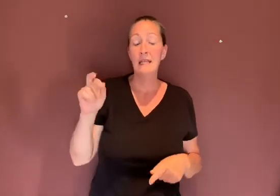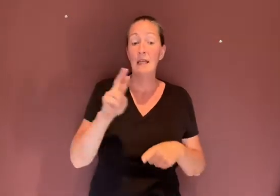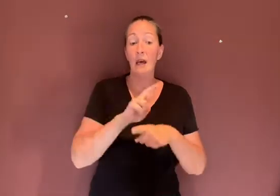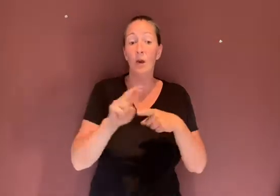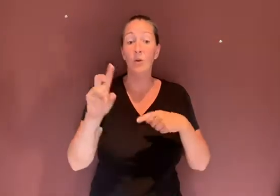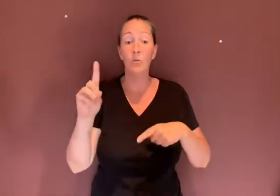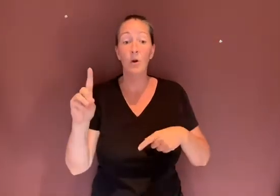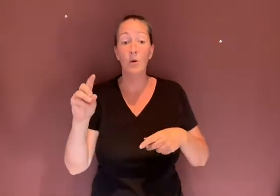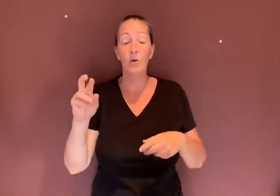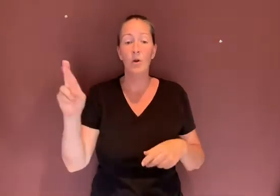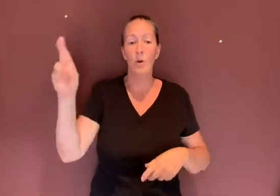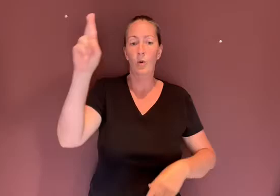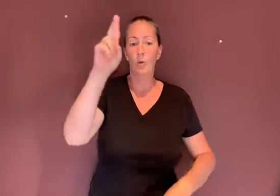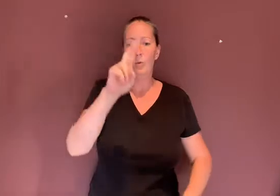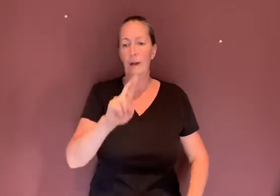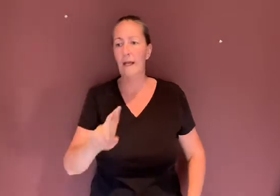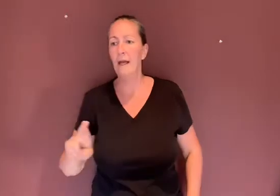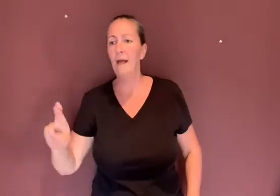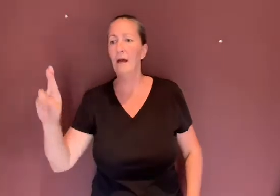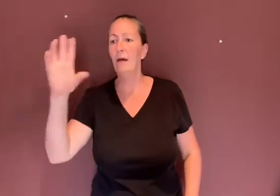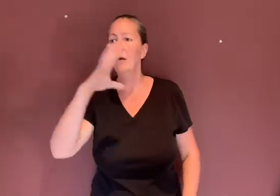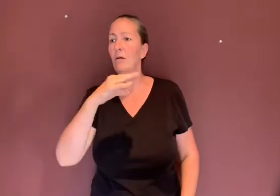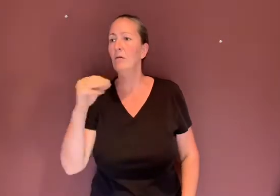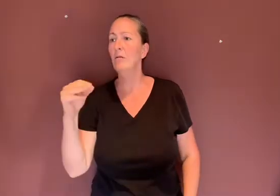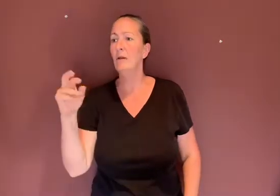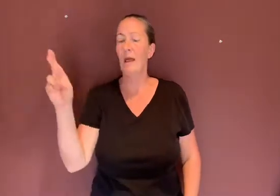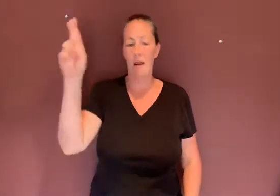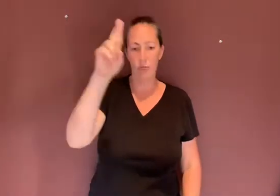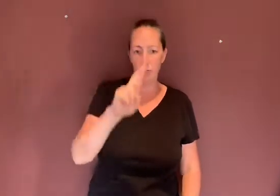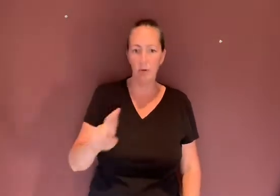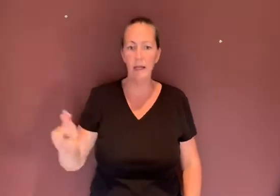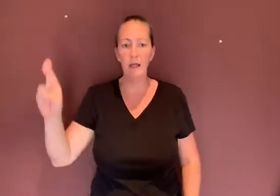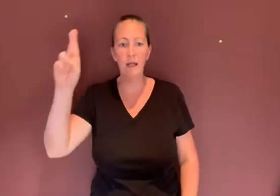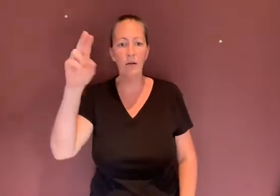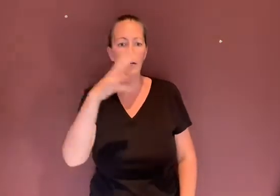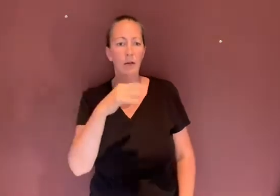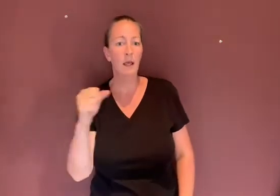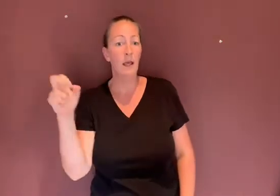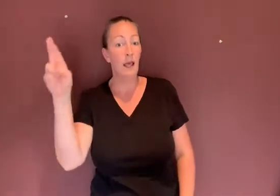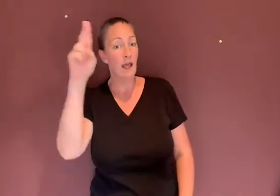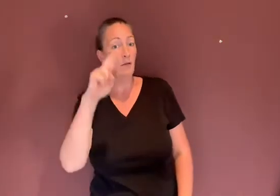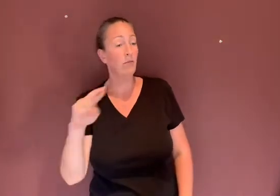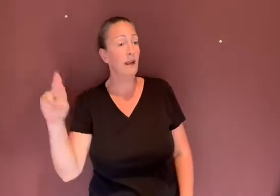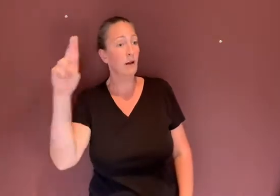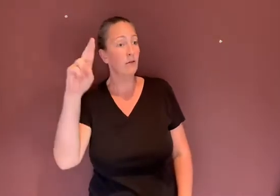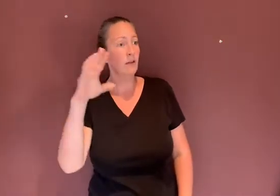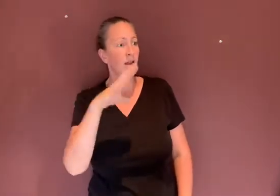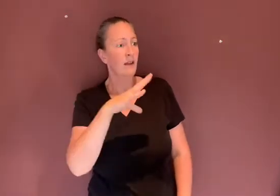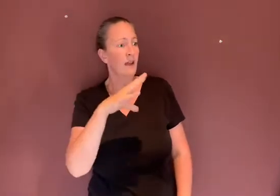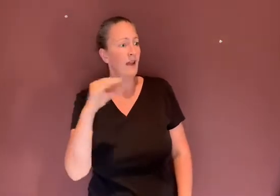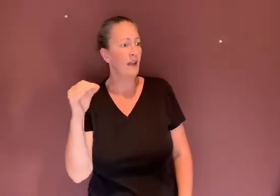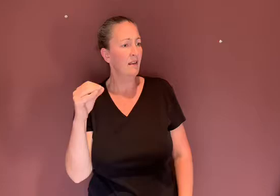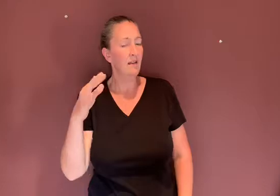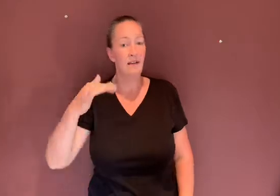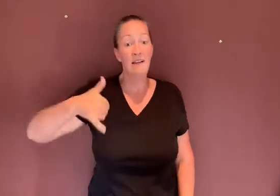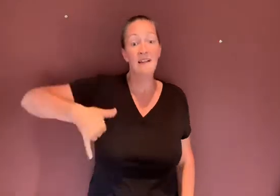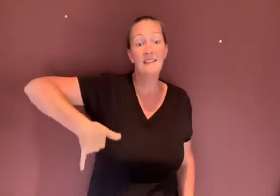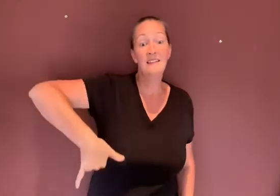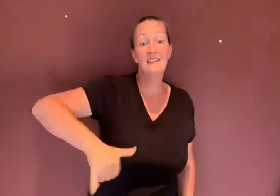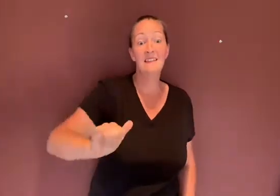Tina rowed round and round and round and